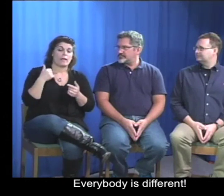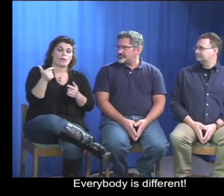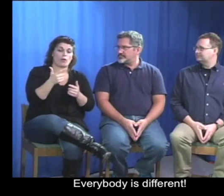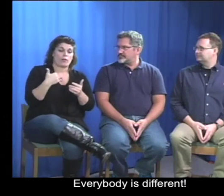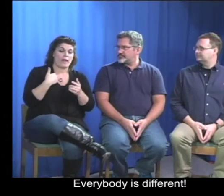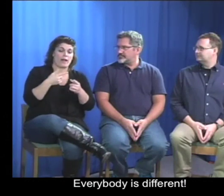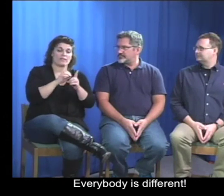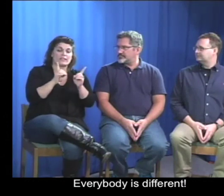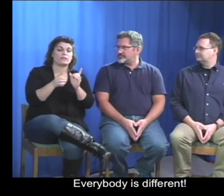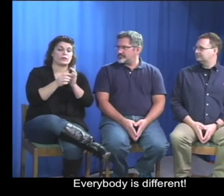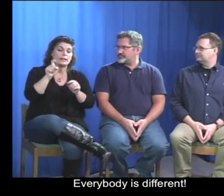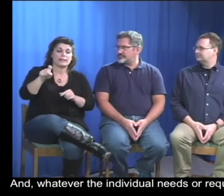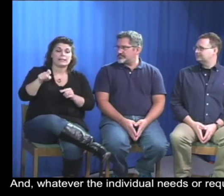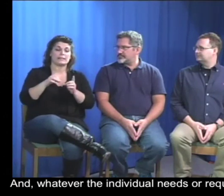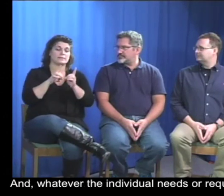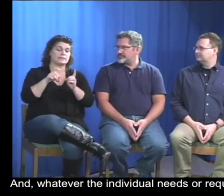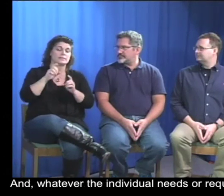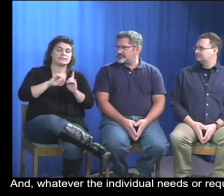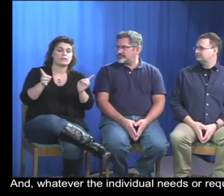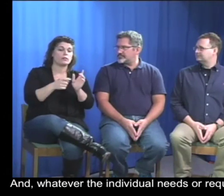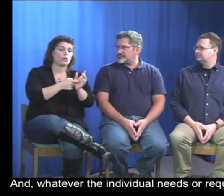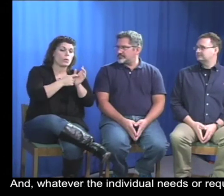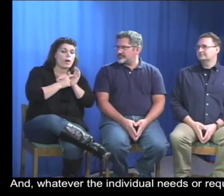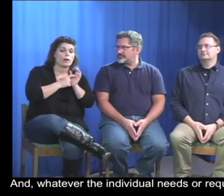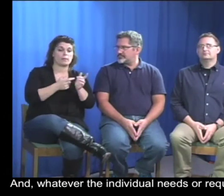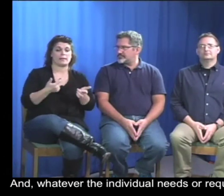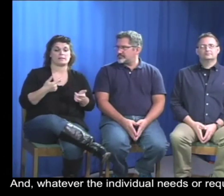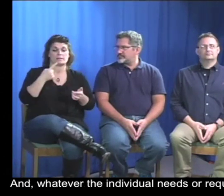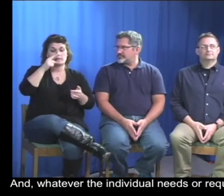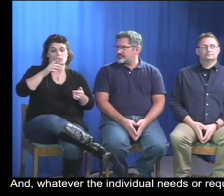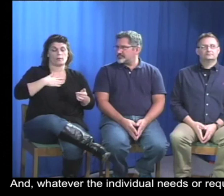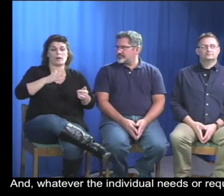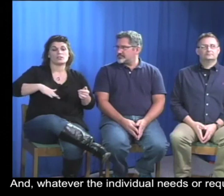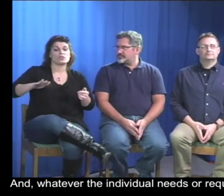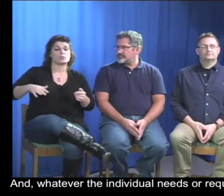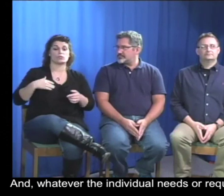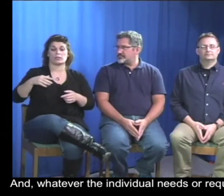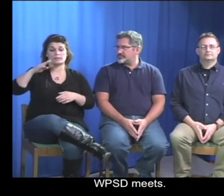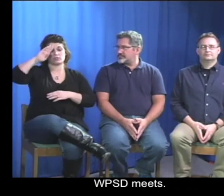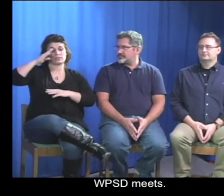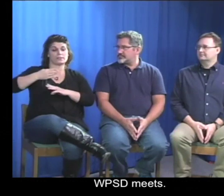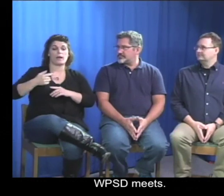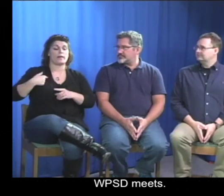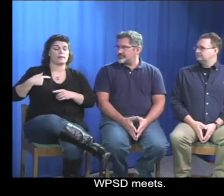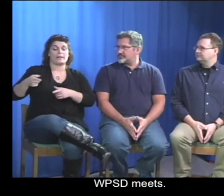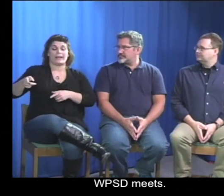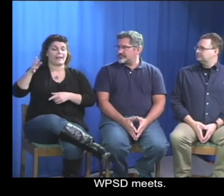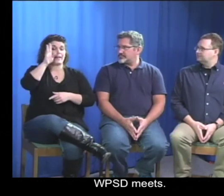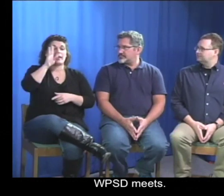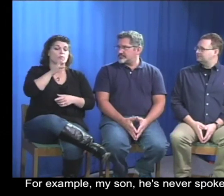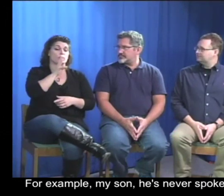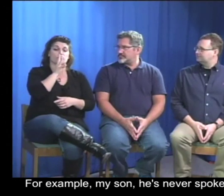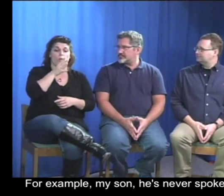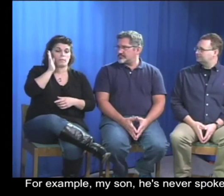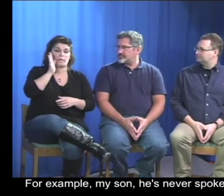different. And whatever the individual needs or requires, WPSD meets. For example, my son,